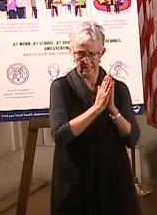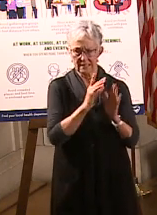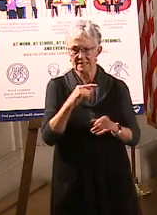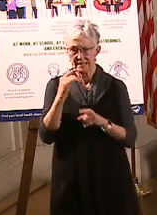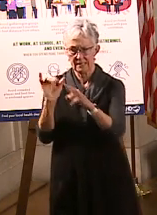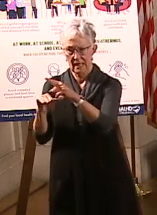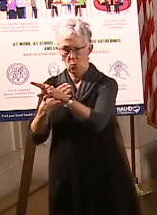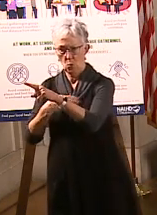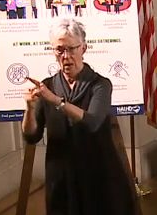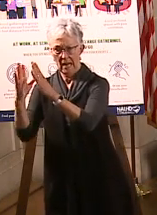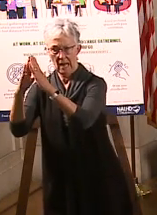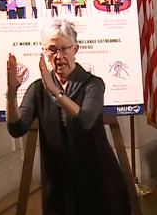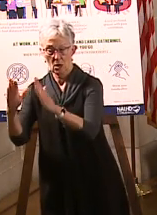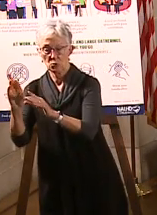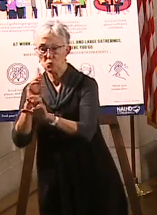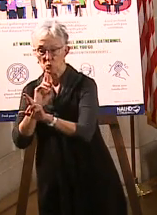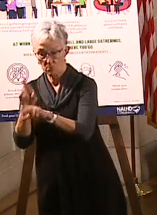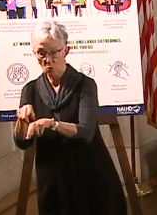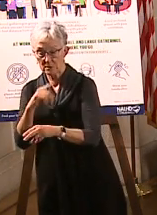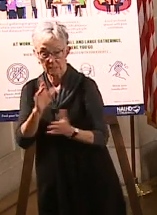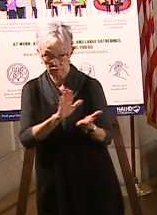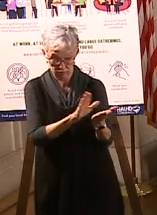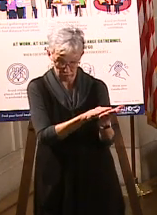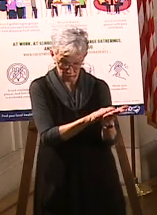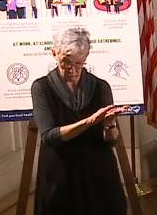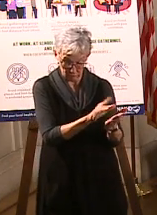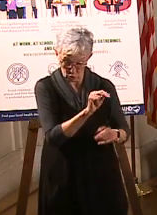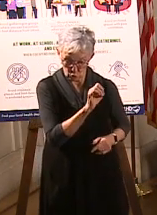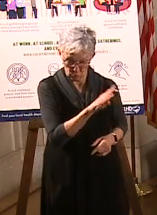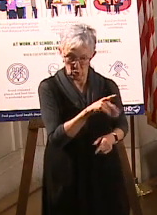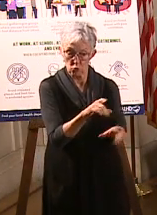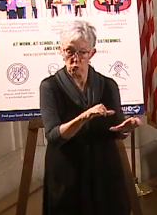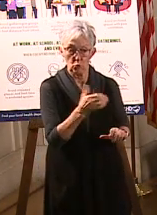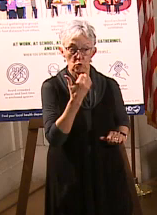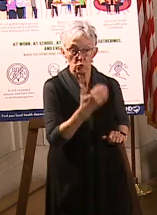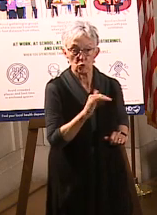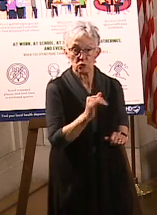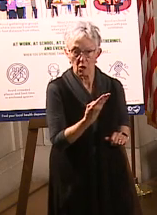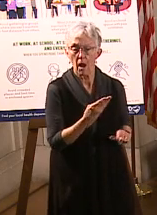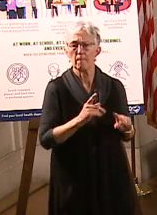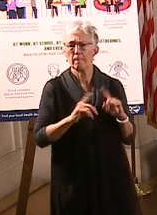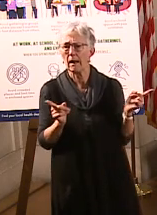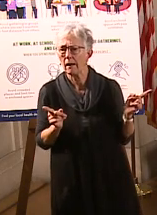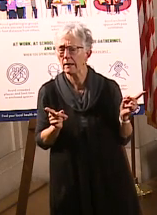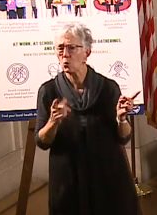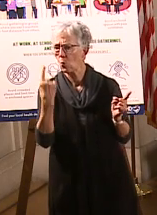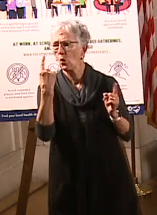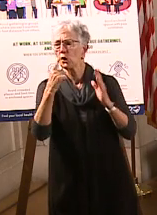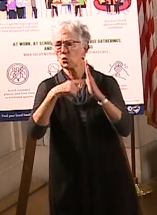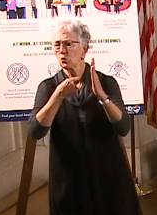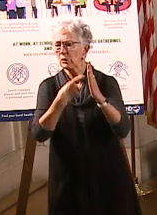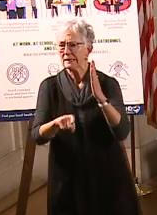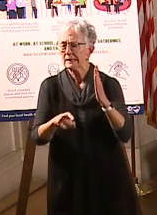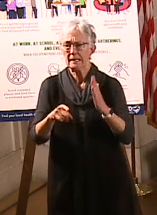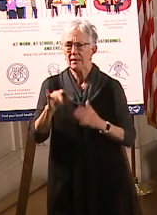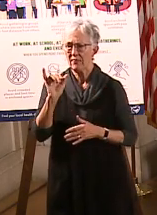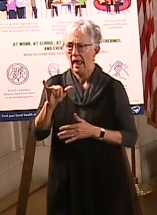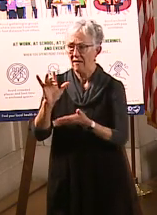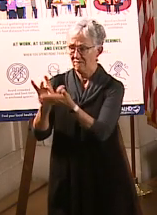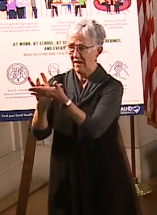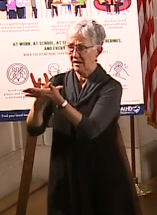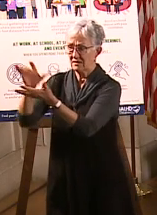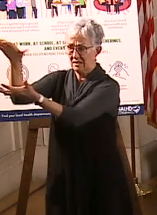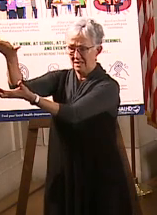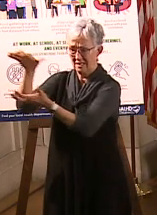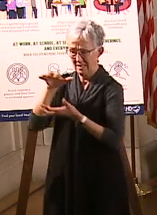that complimented Nebraska is also saying that no vaccines should be in freezers, that they all should be in arms, that aggressive vaccination will help save lives, and we agree with